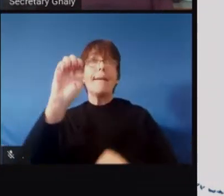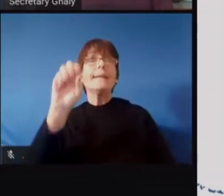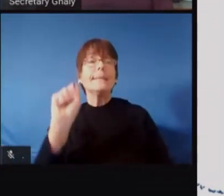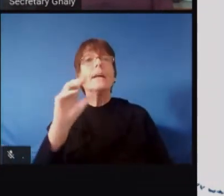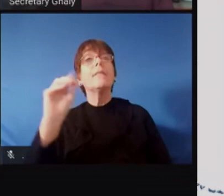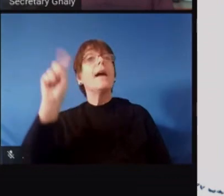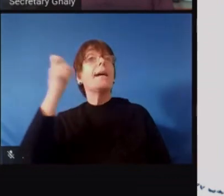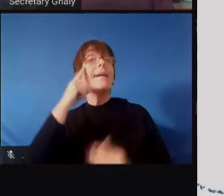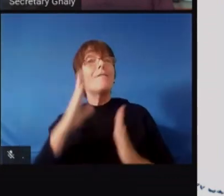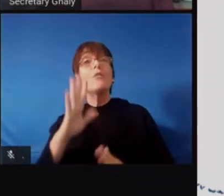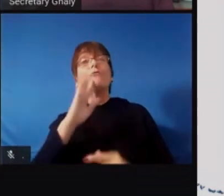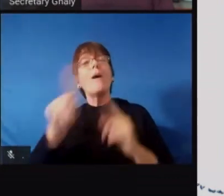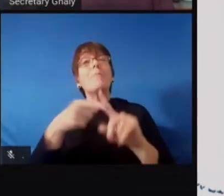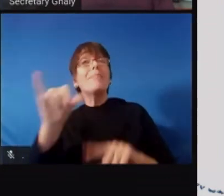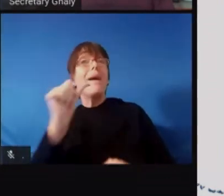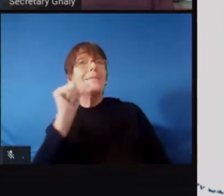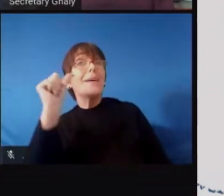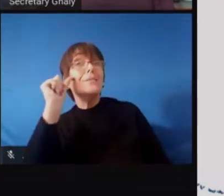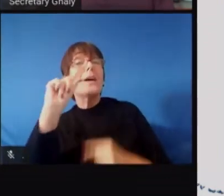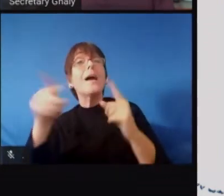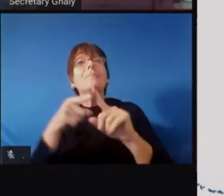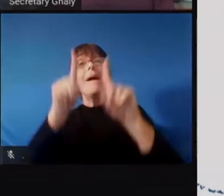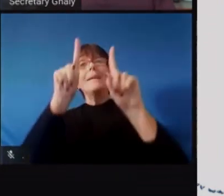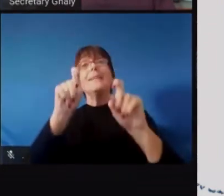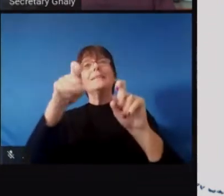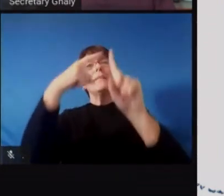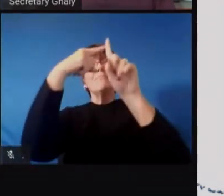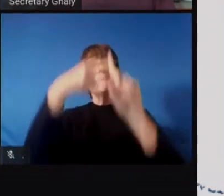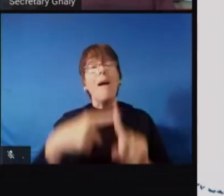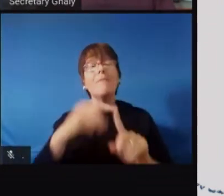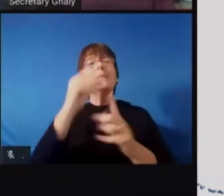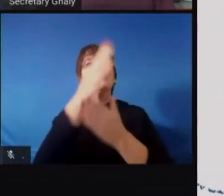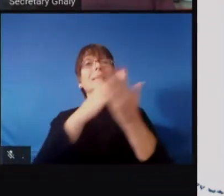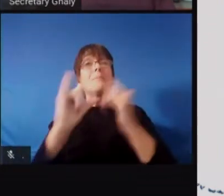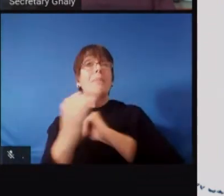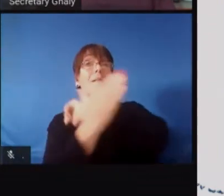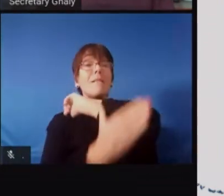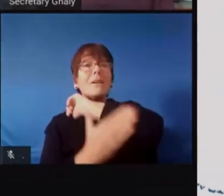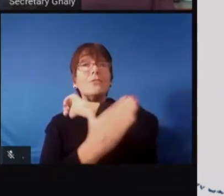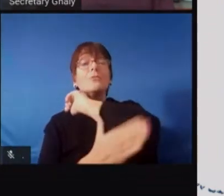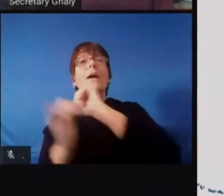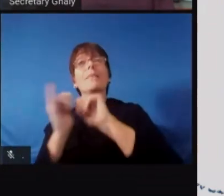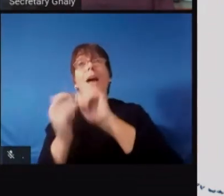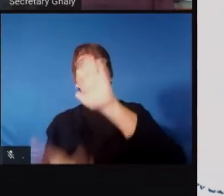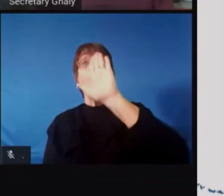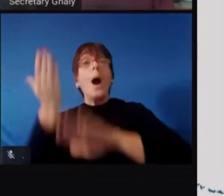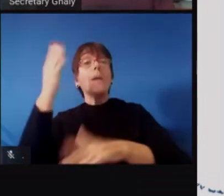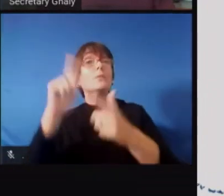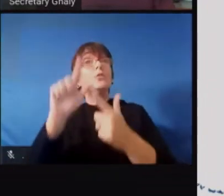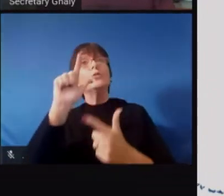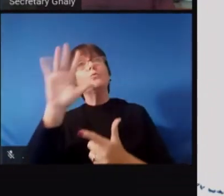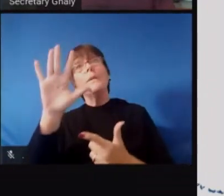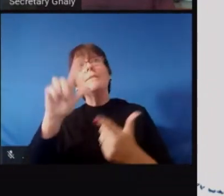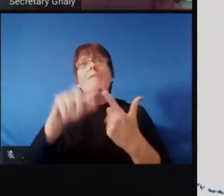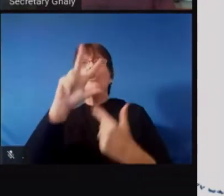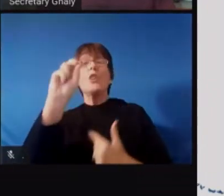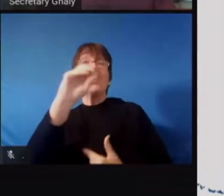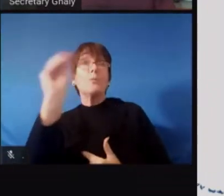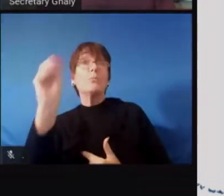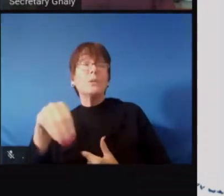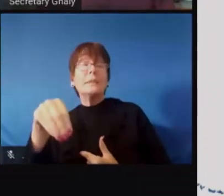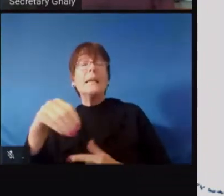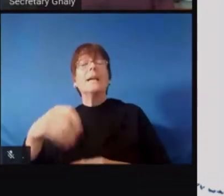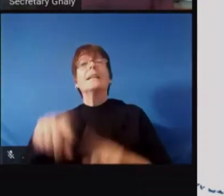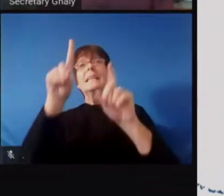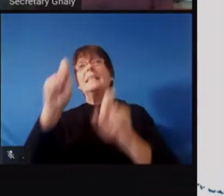governor talked yesterday about test positivity in parts of the country that go as high as 25-30% test